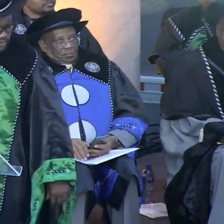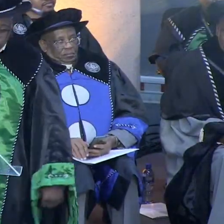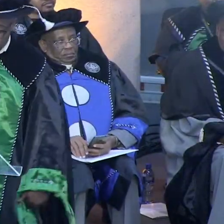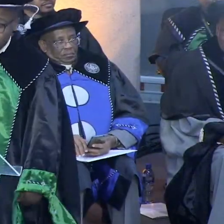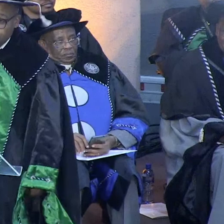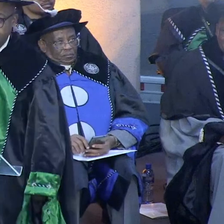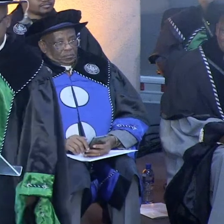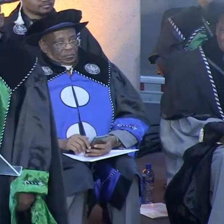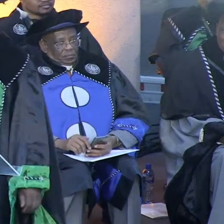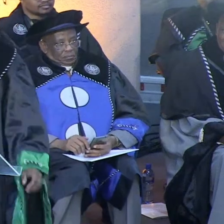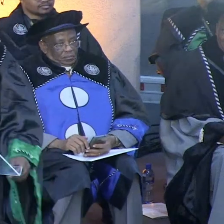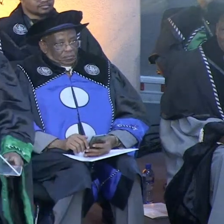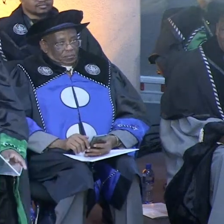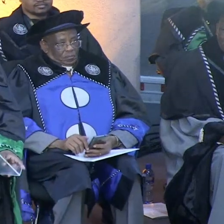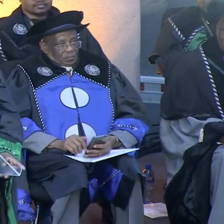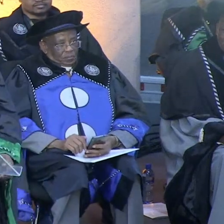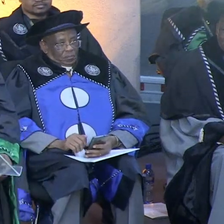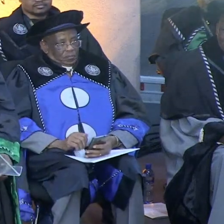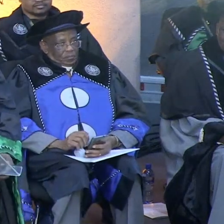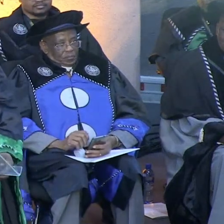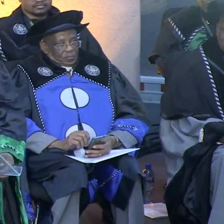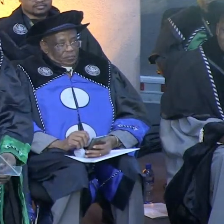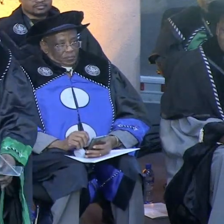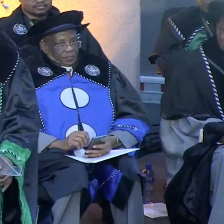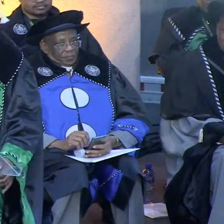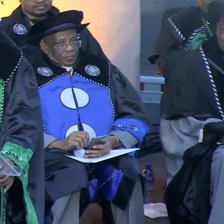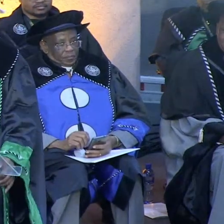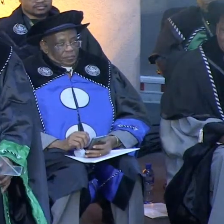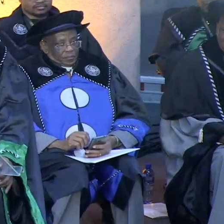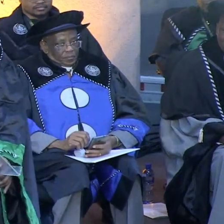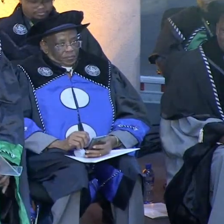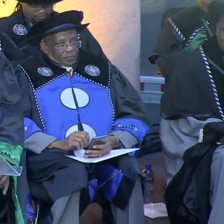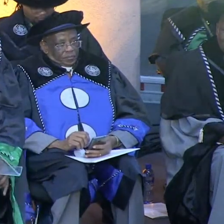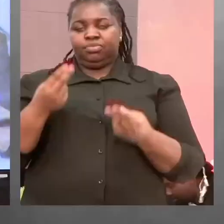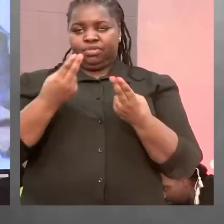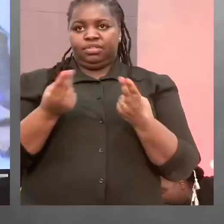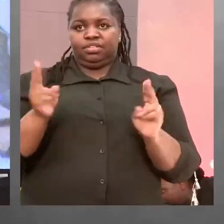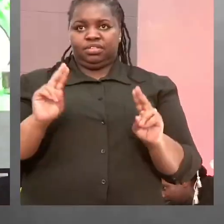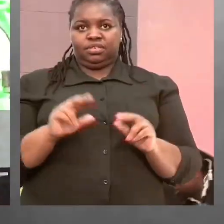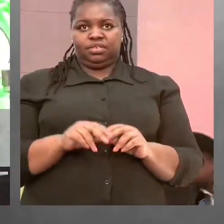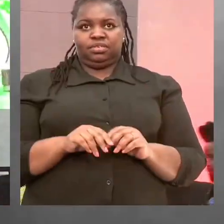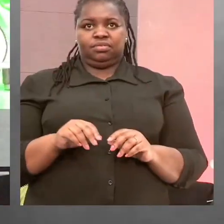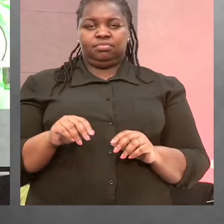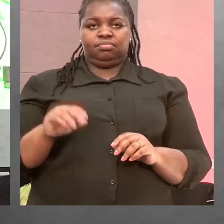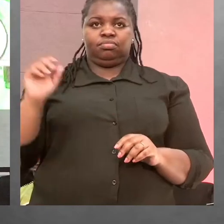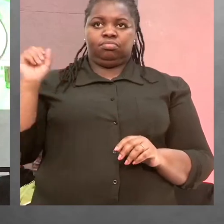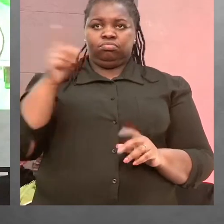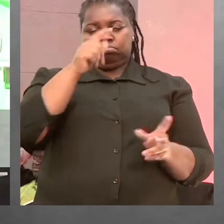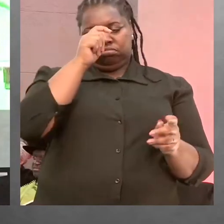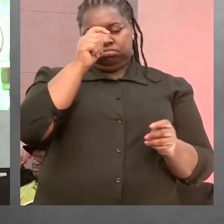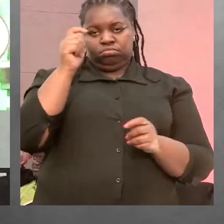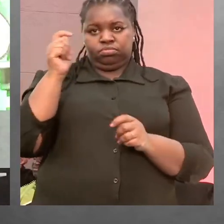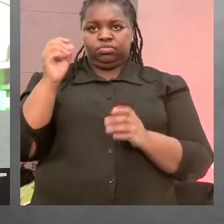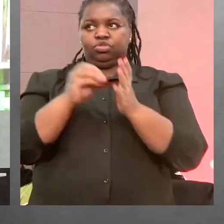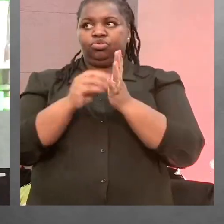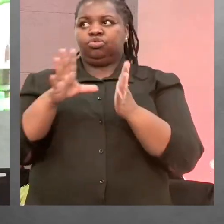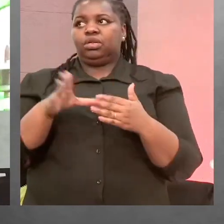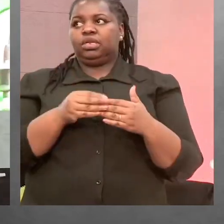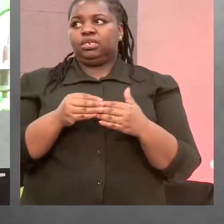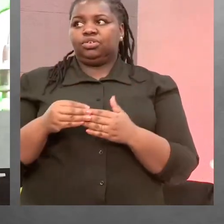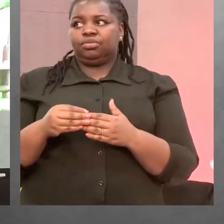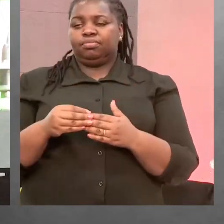Chairperson of Council, Council, leadership of the university, all dignitaries, student